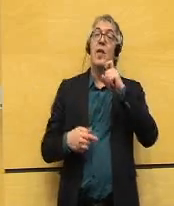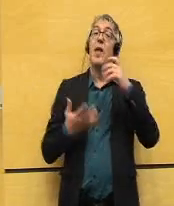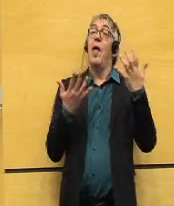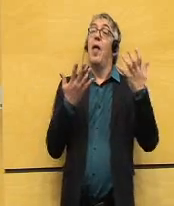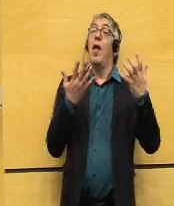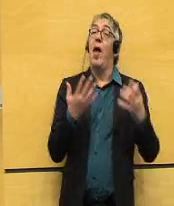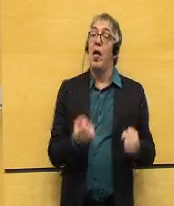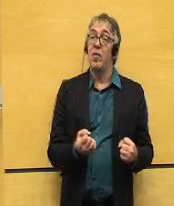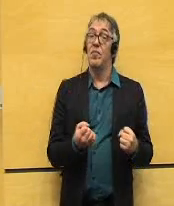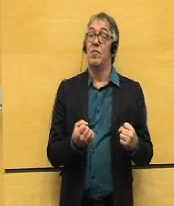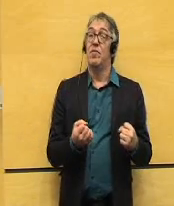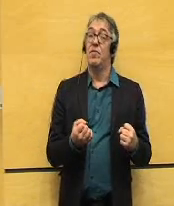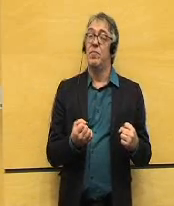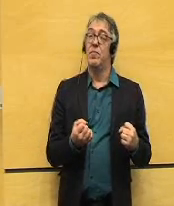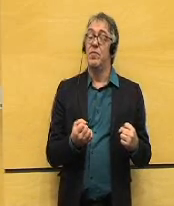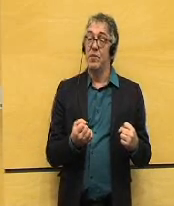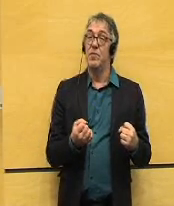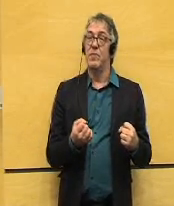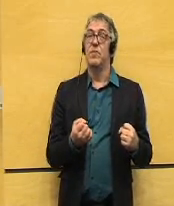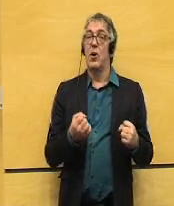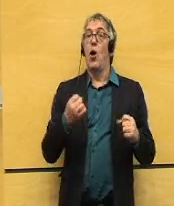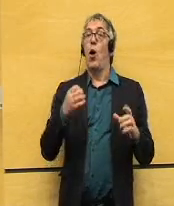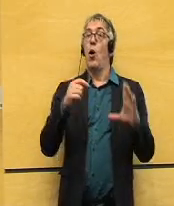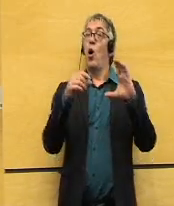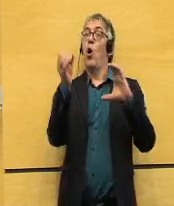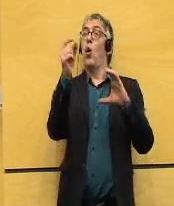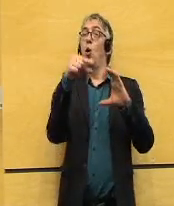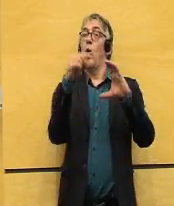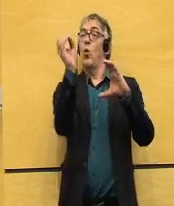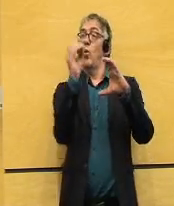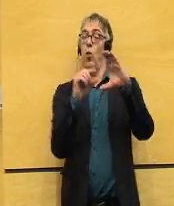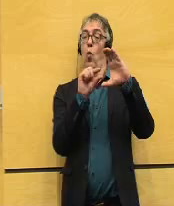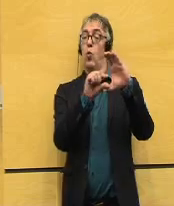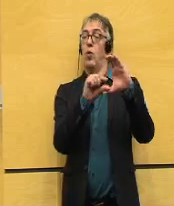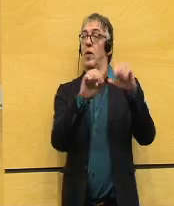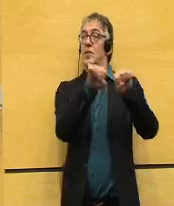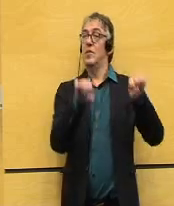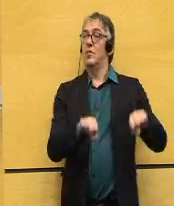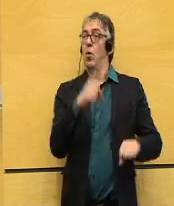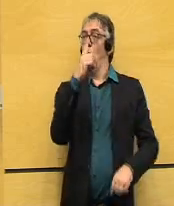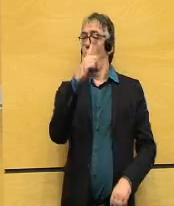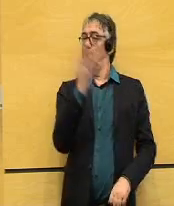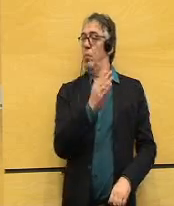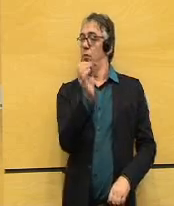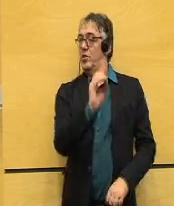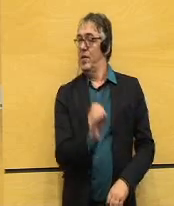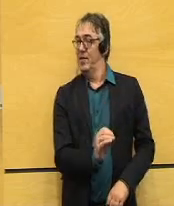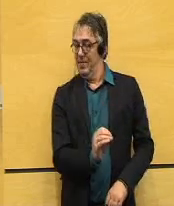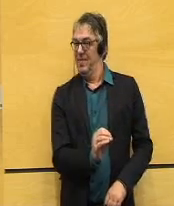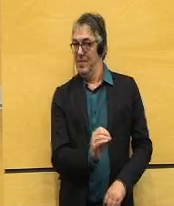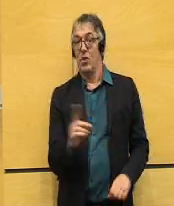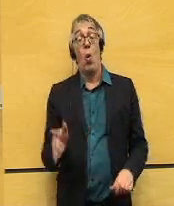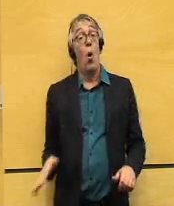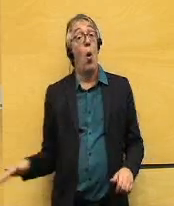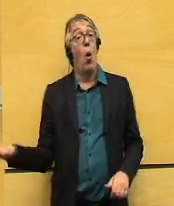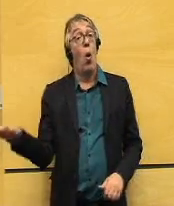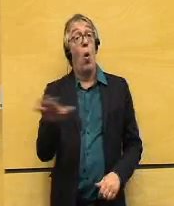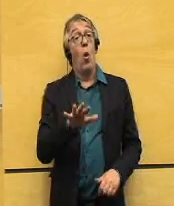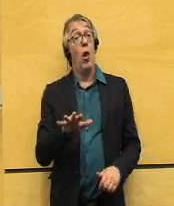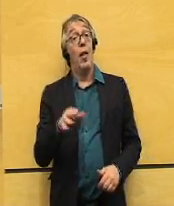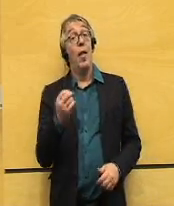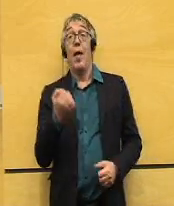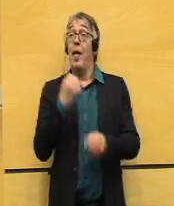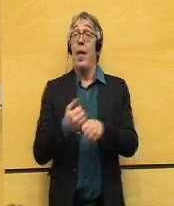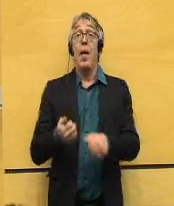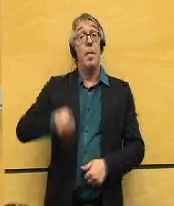of 1 to 100. It means for the workplaces or employers that have